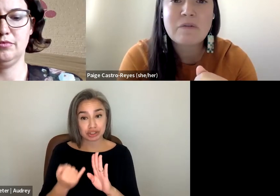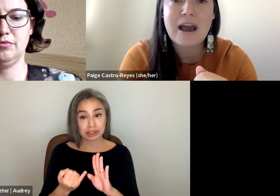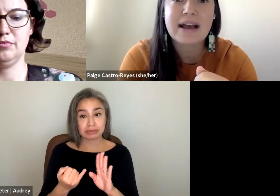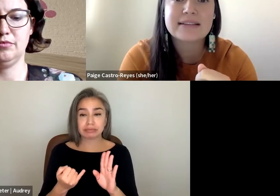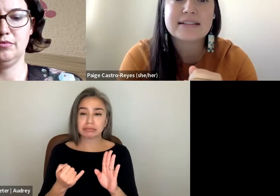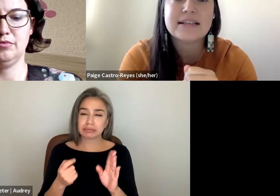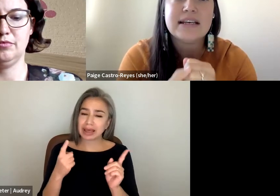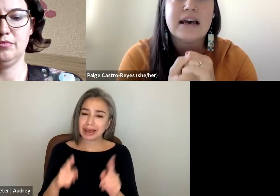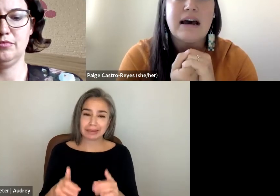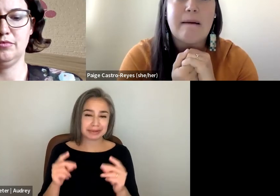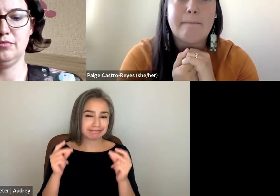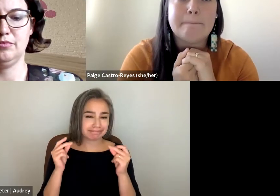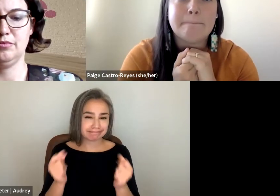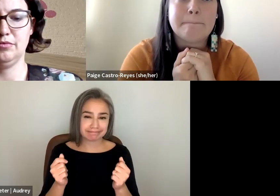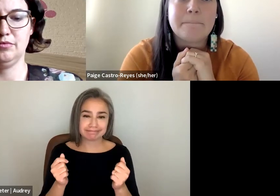happened so fast